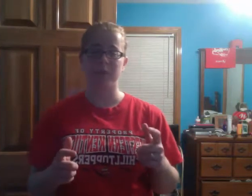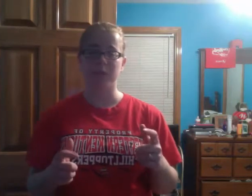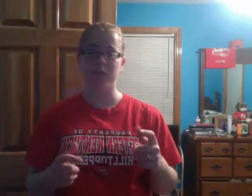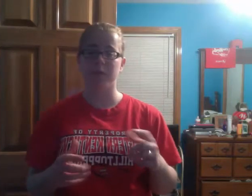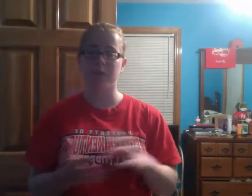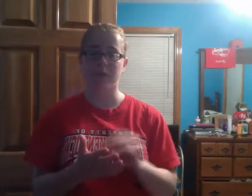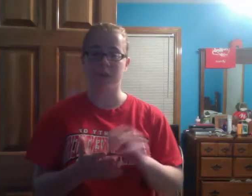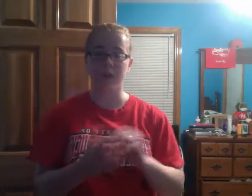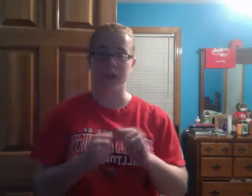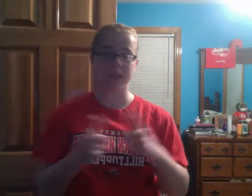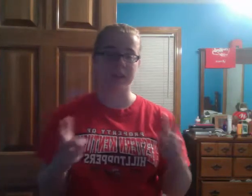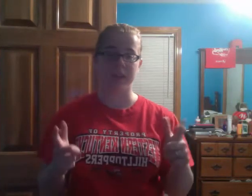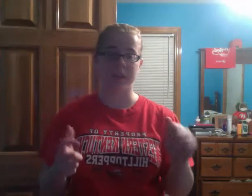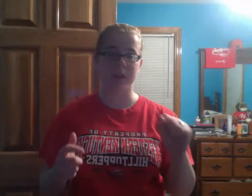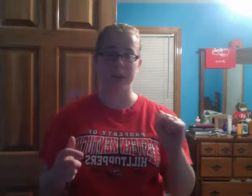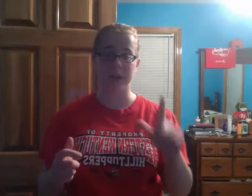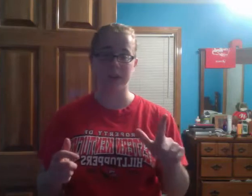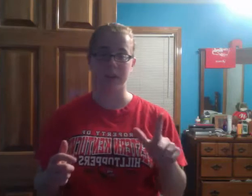to learn everything about ASL.